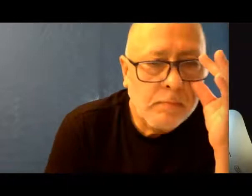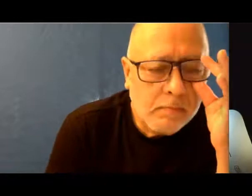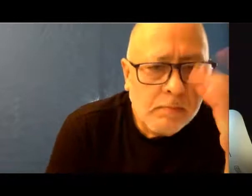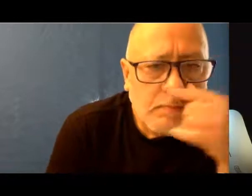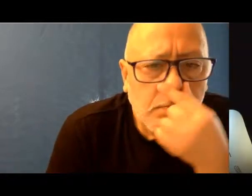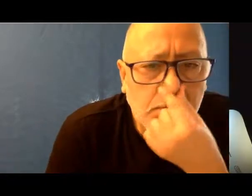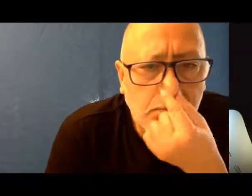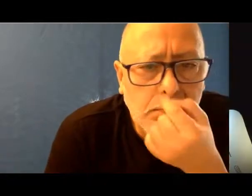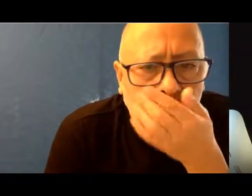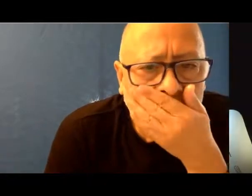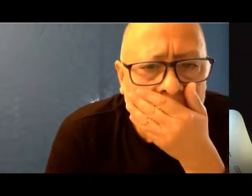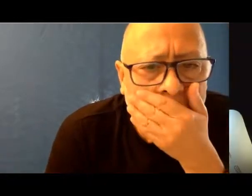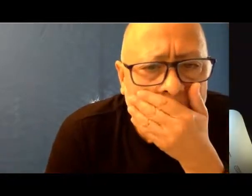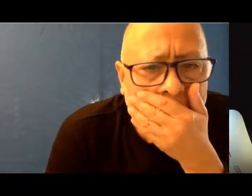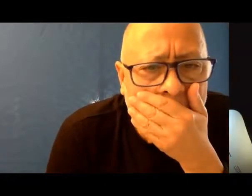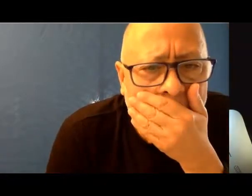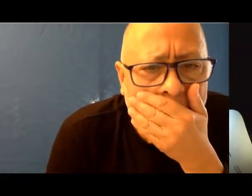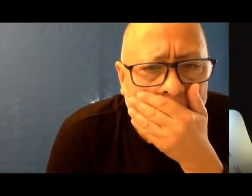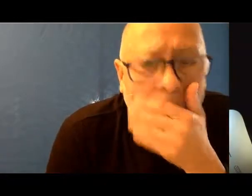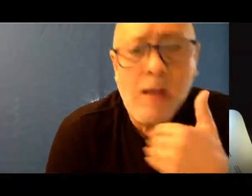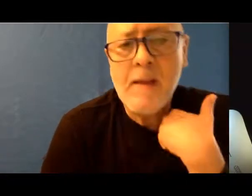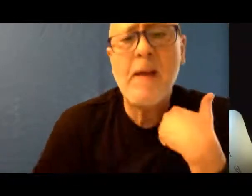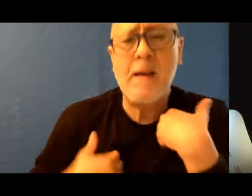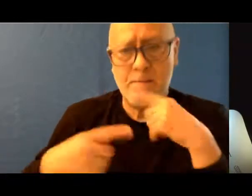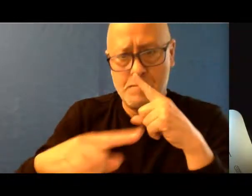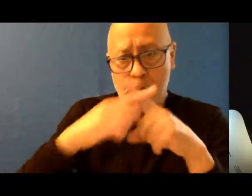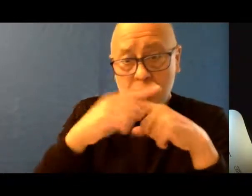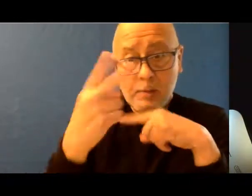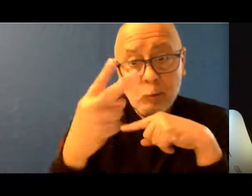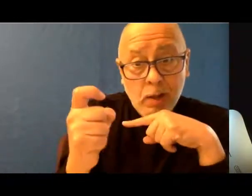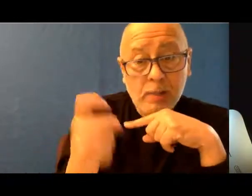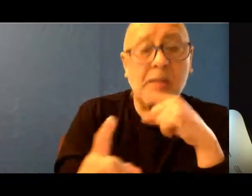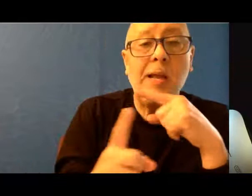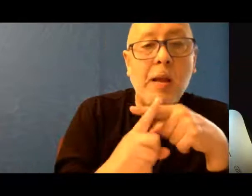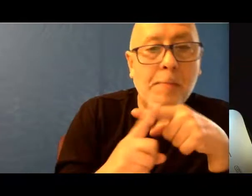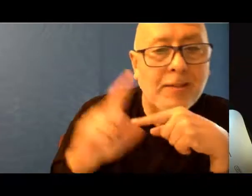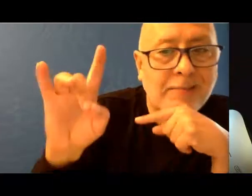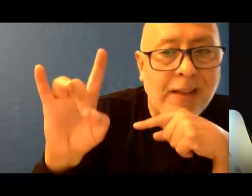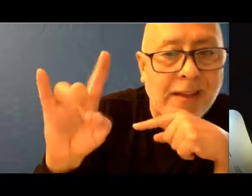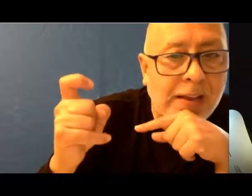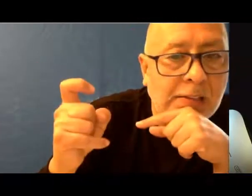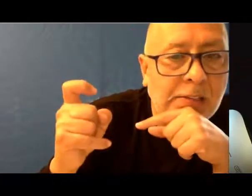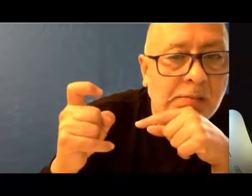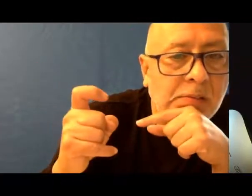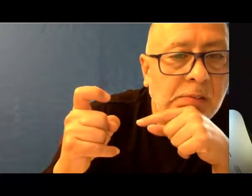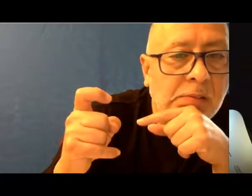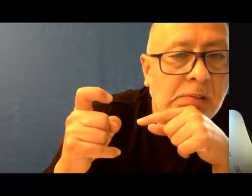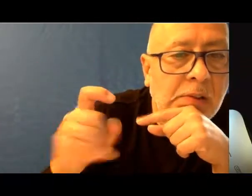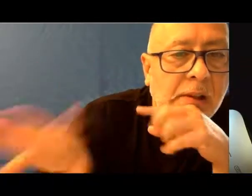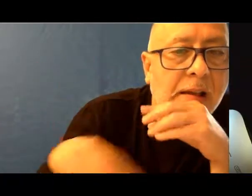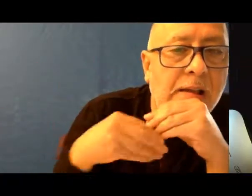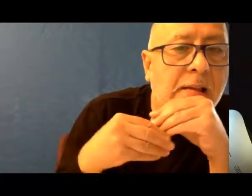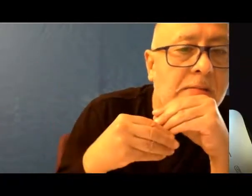Now I have a positive 2x and a positive 8x. So I'm just going to add